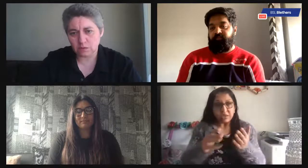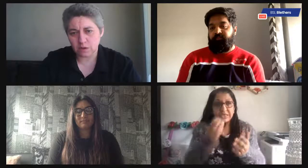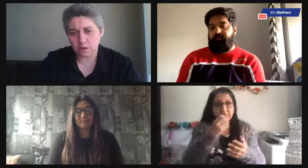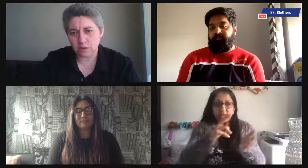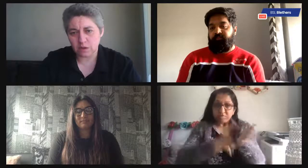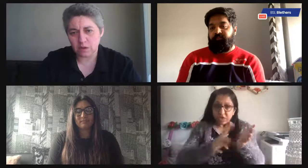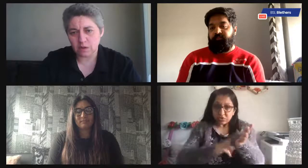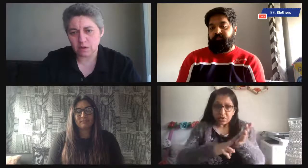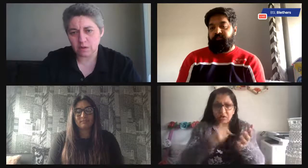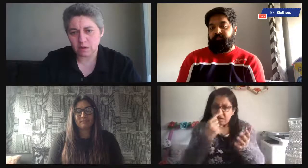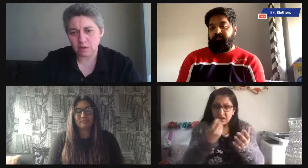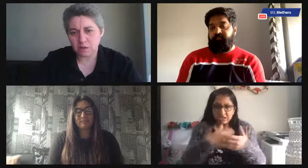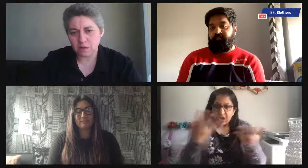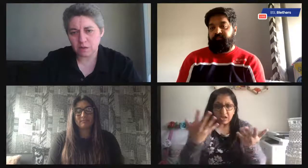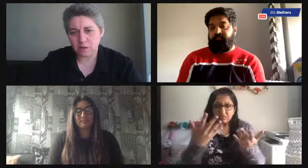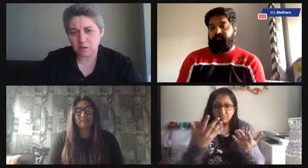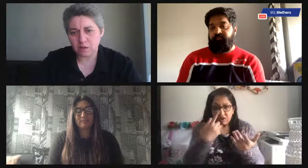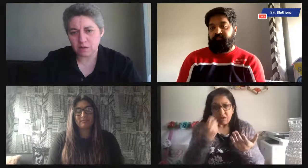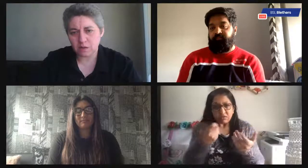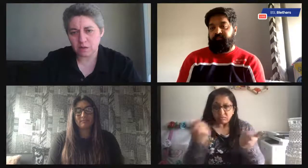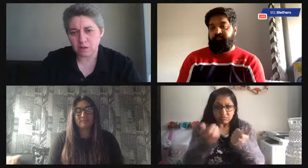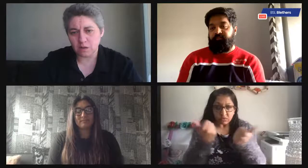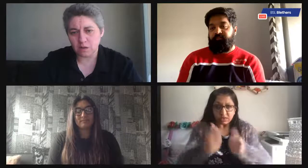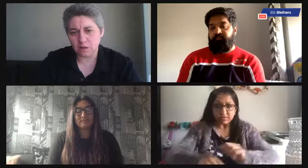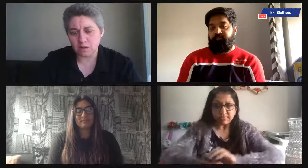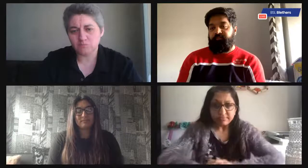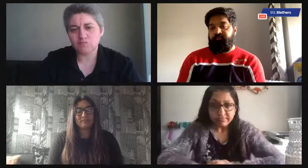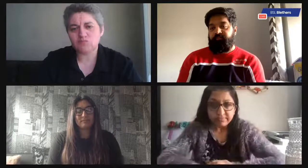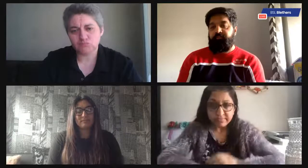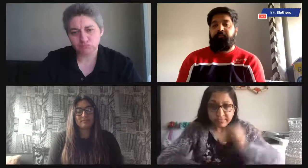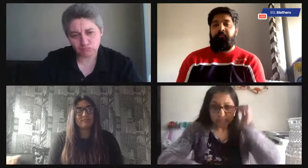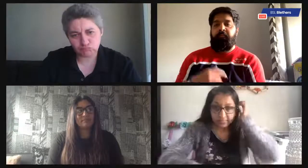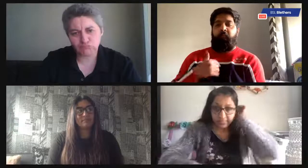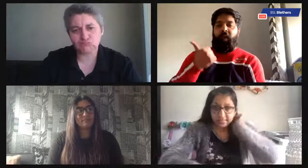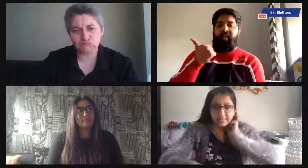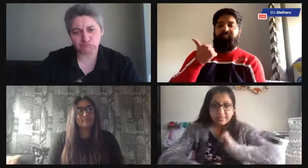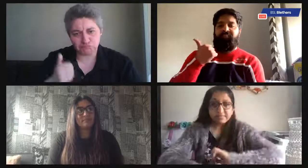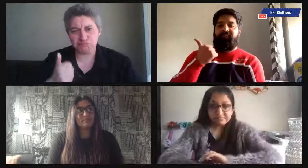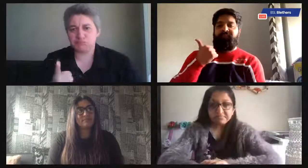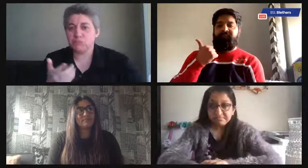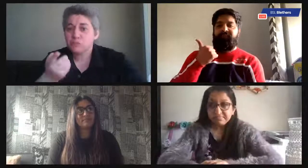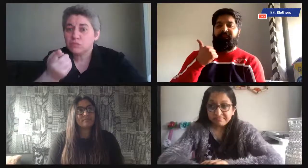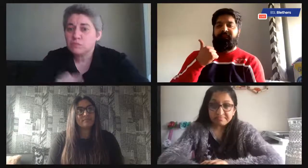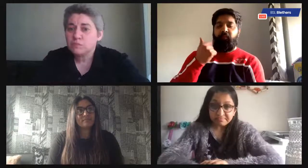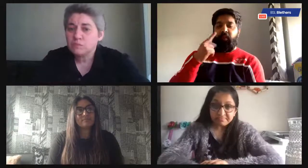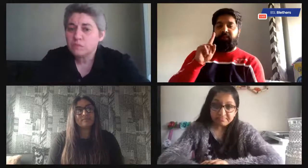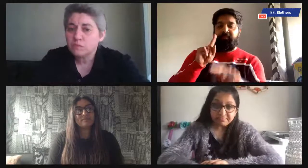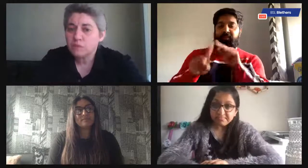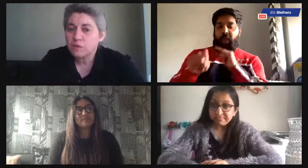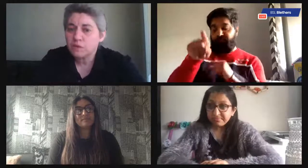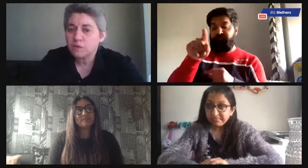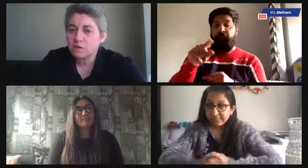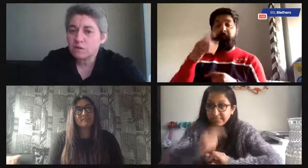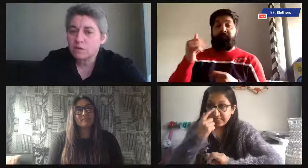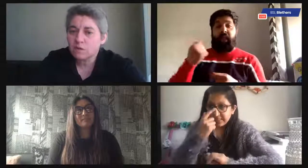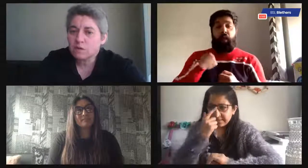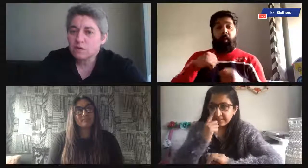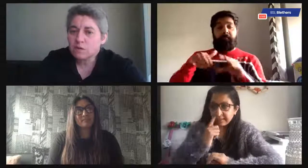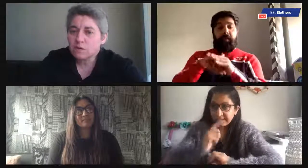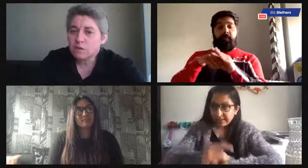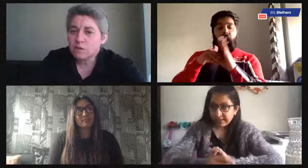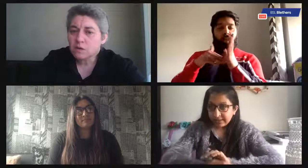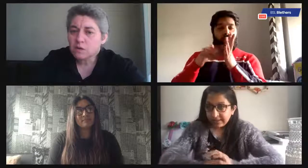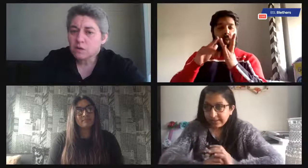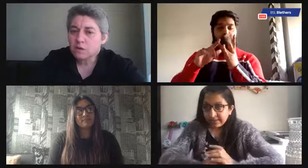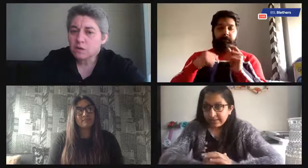and then that's how we cook it. So that the process is called halal meat. So vegan, because it doesn't involve meat, there is no